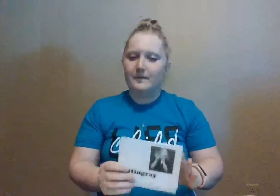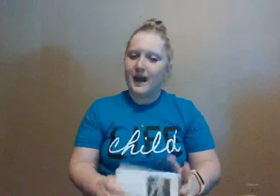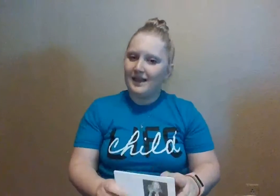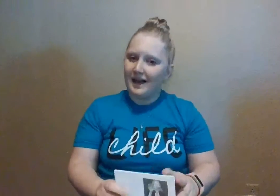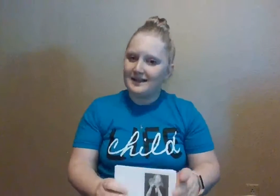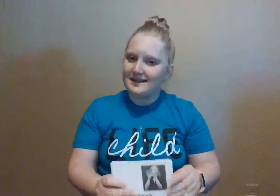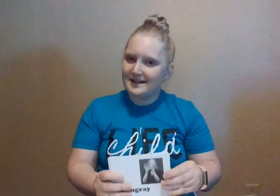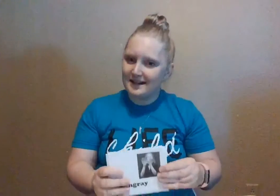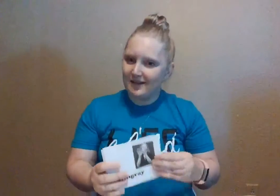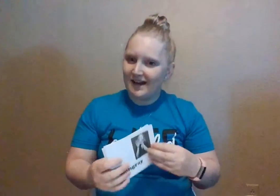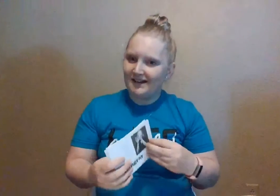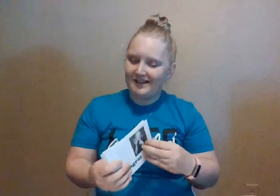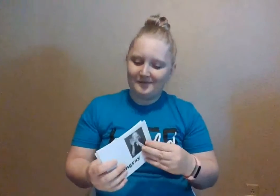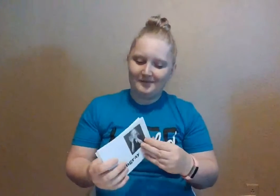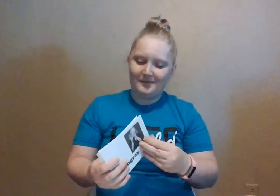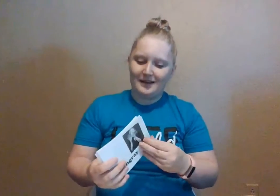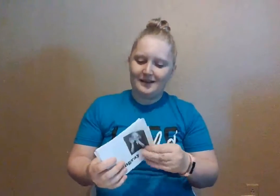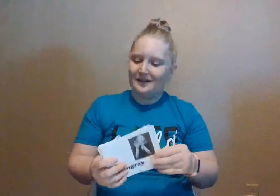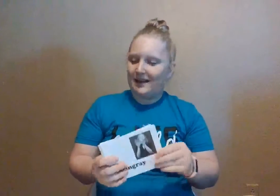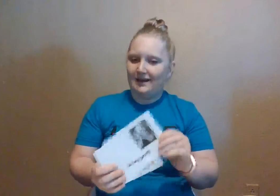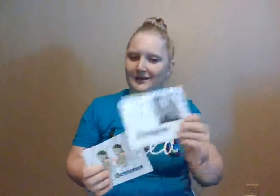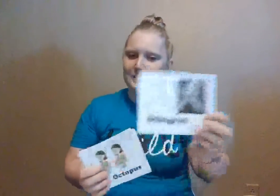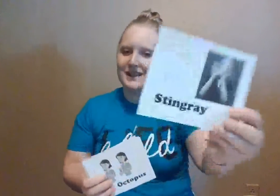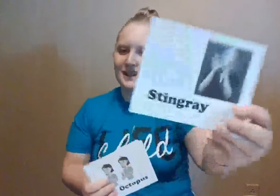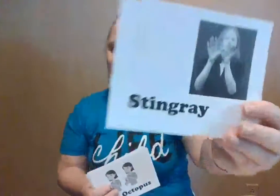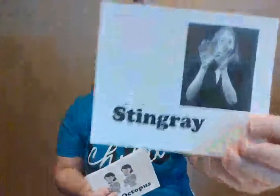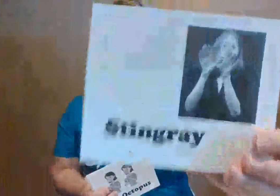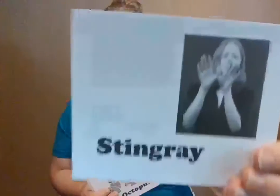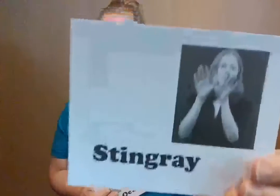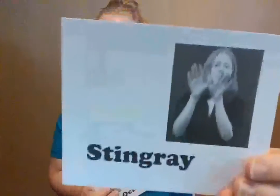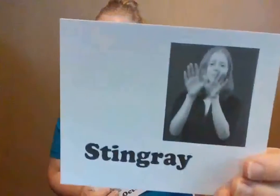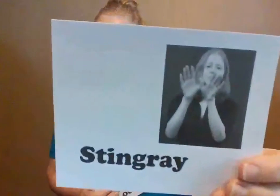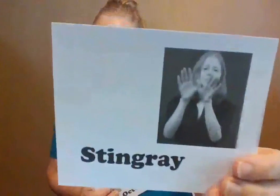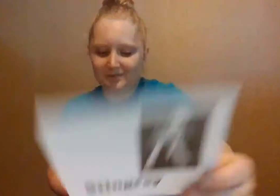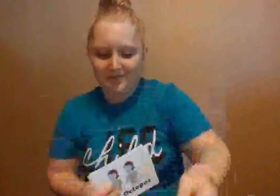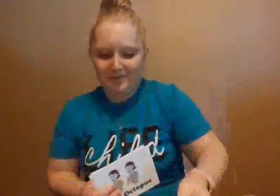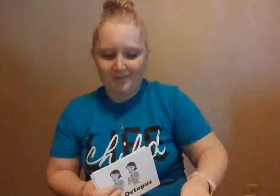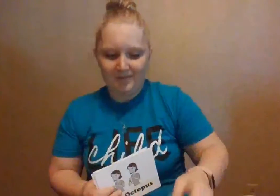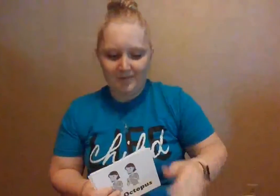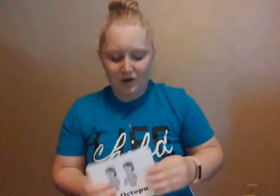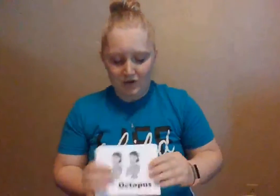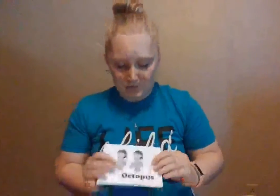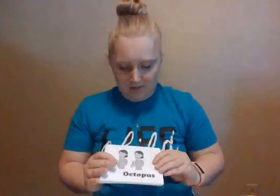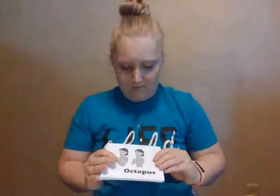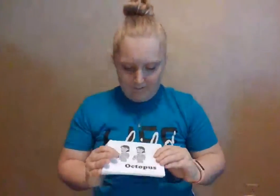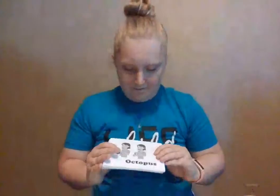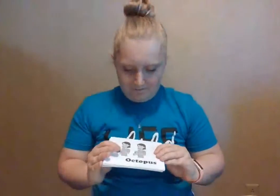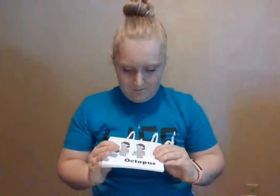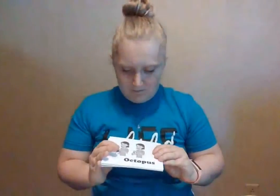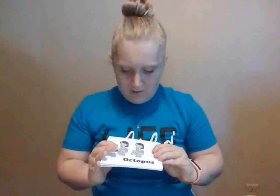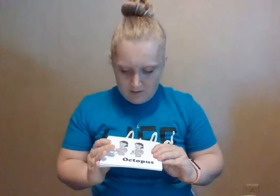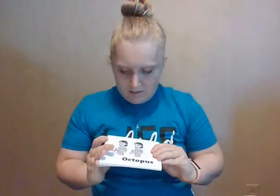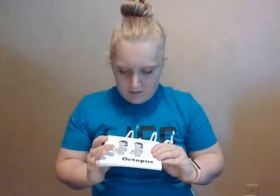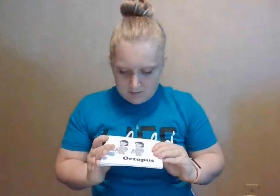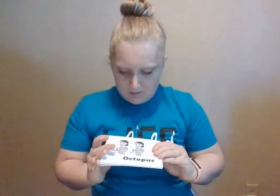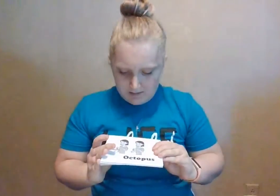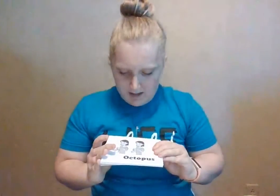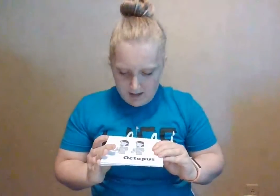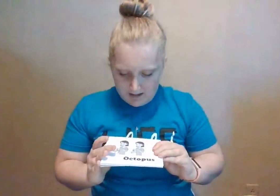And that's stingray. That's the sign for stingray, which is pretty fun. So